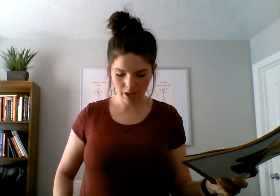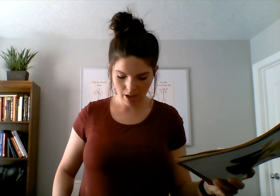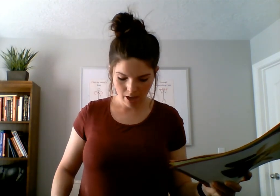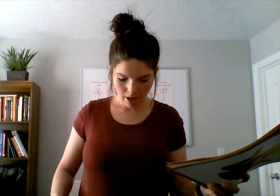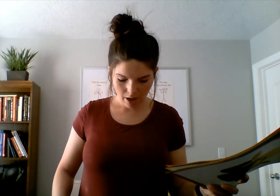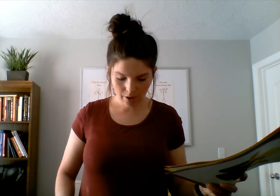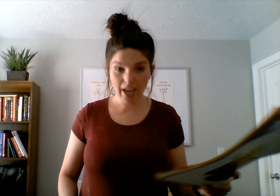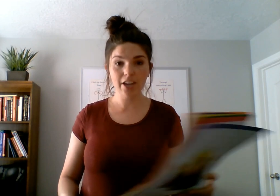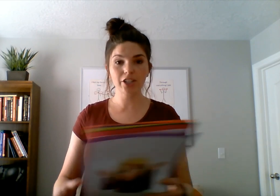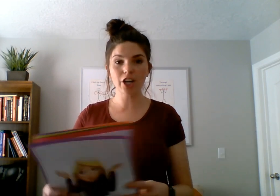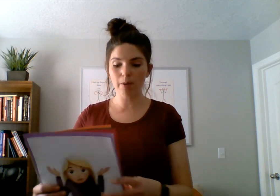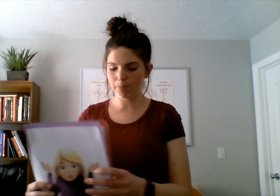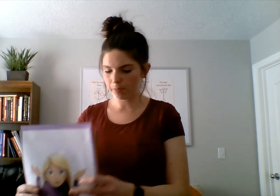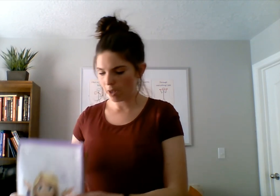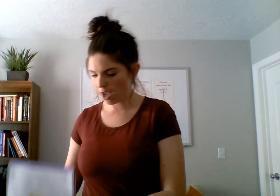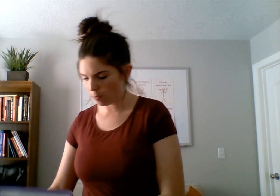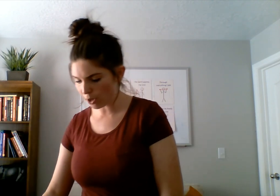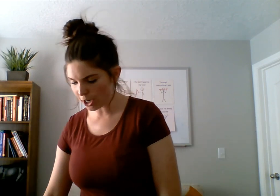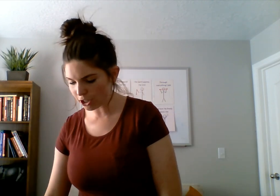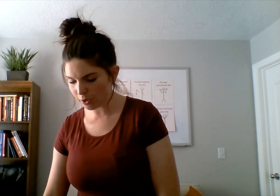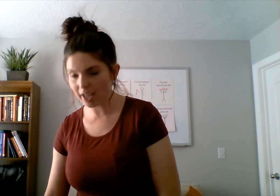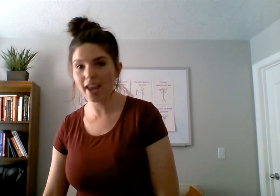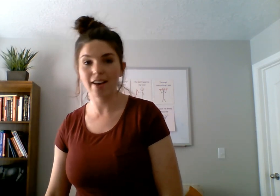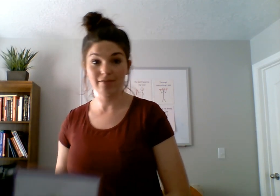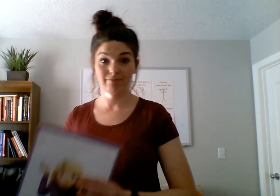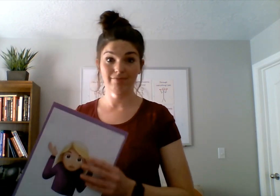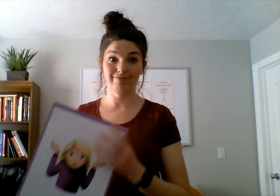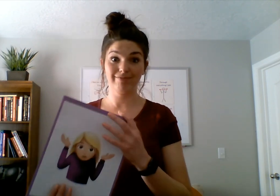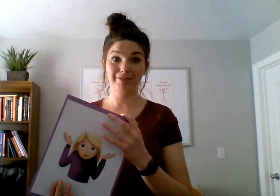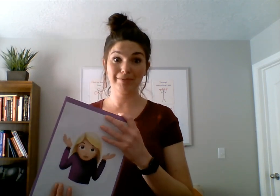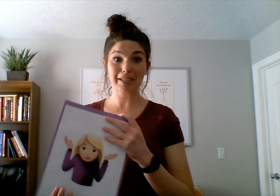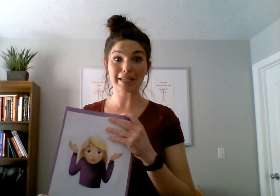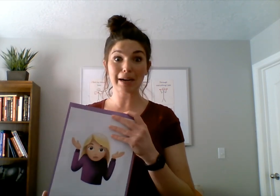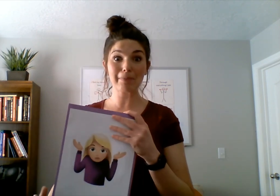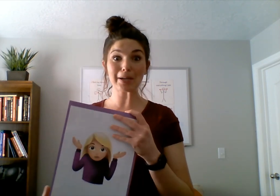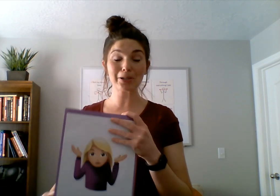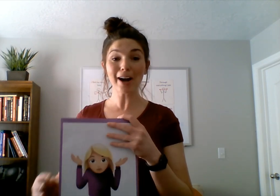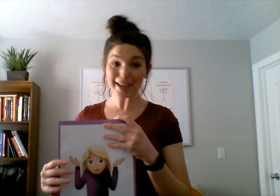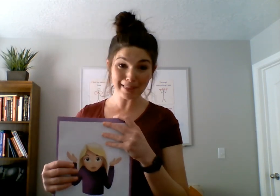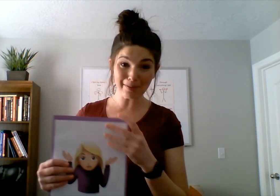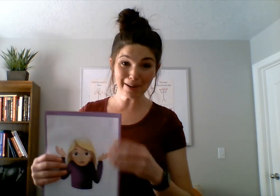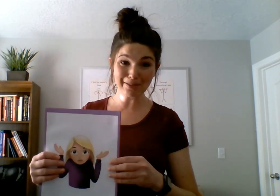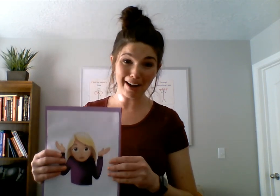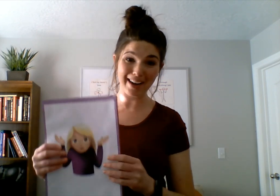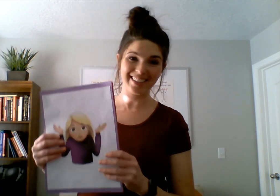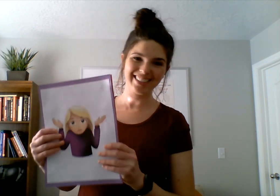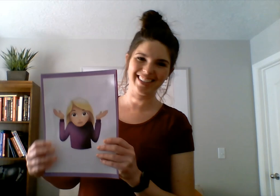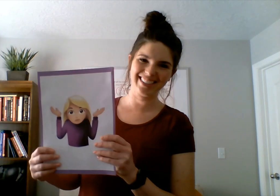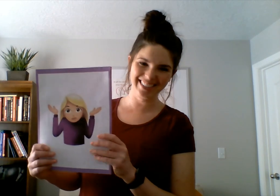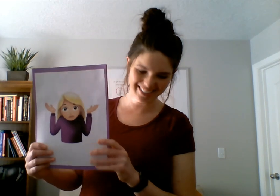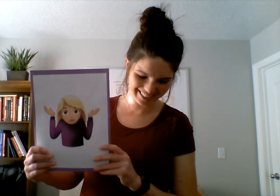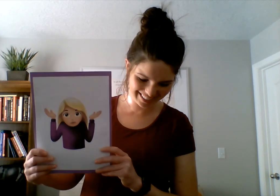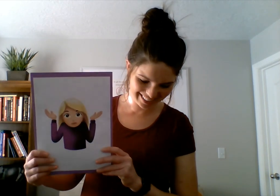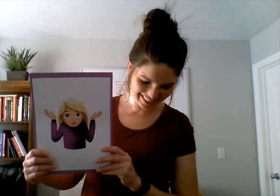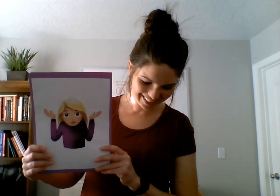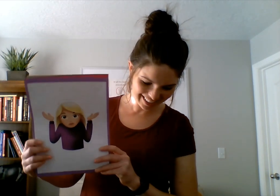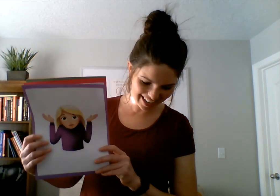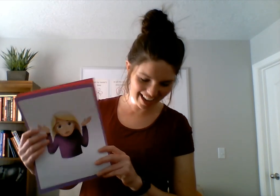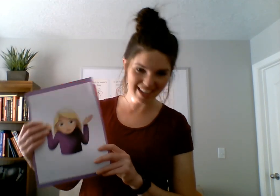Okay. Good job. We're going to do it again. But I got to make sure I get the words right. Hey.